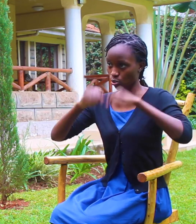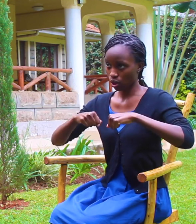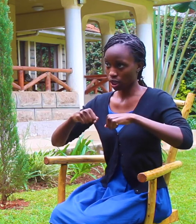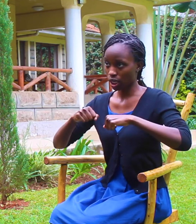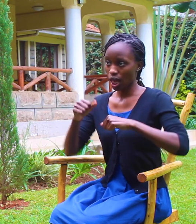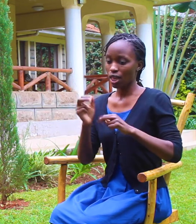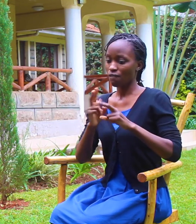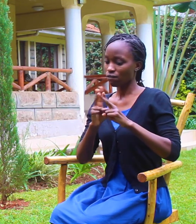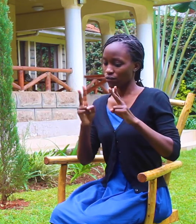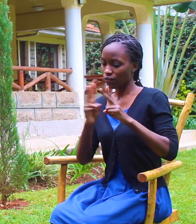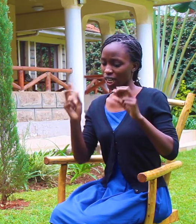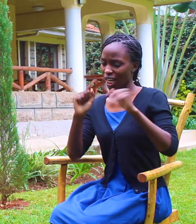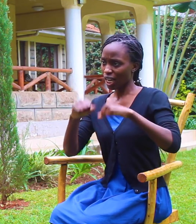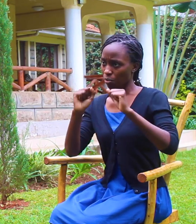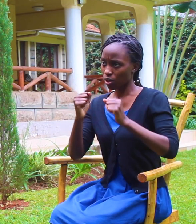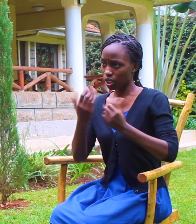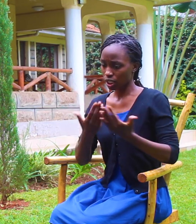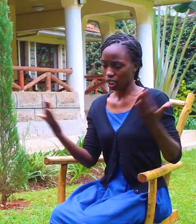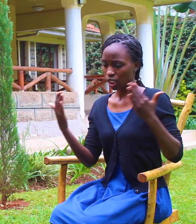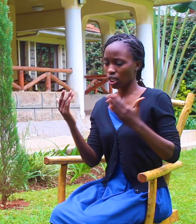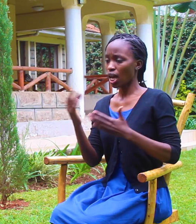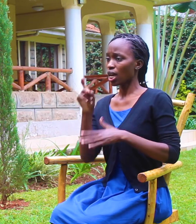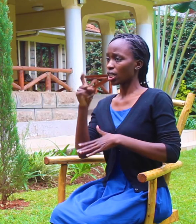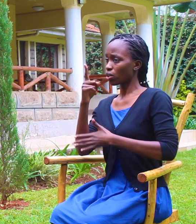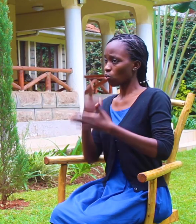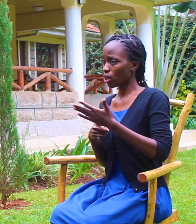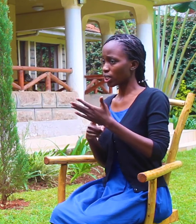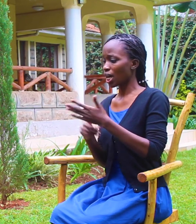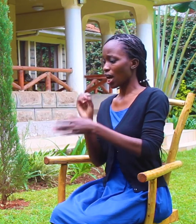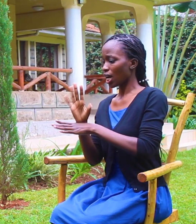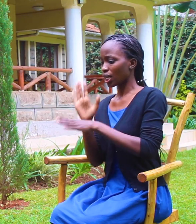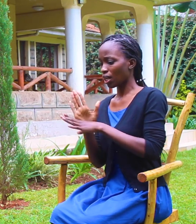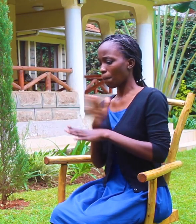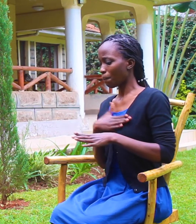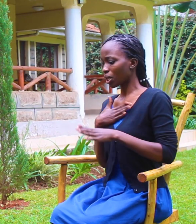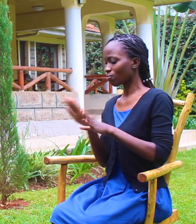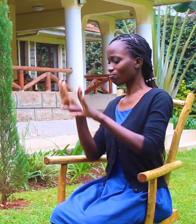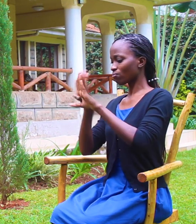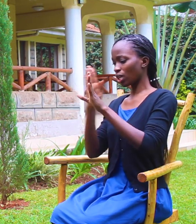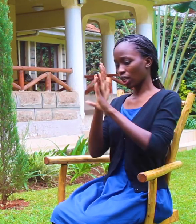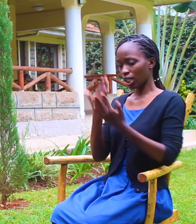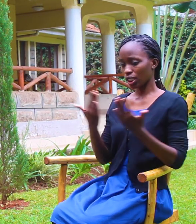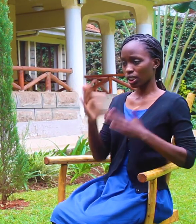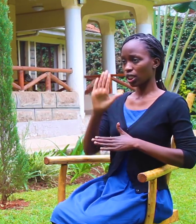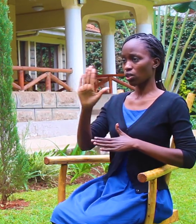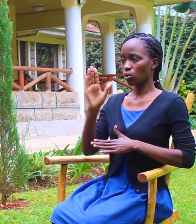children. What they need is guidance. Don't lock your children home that they are unable to